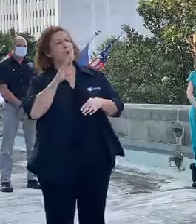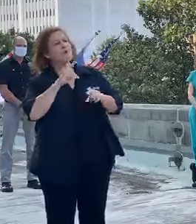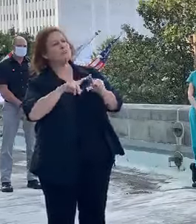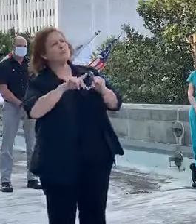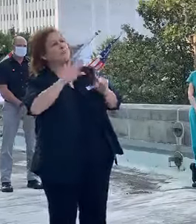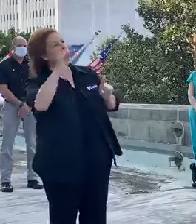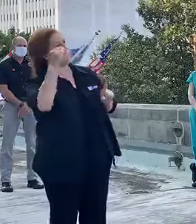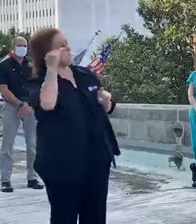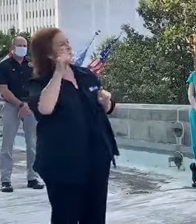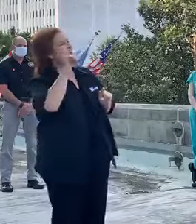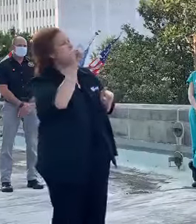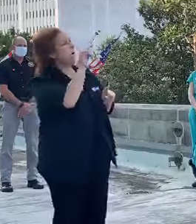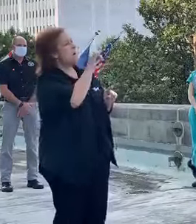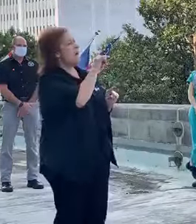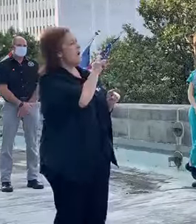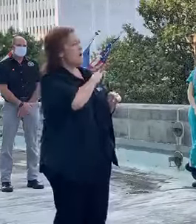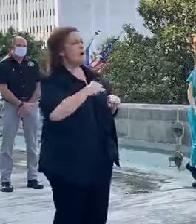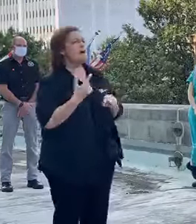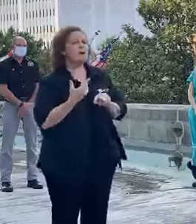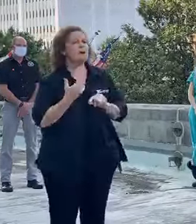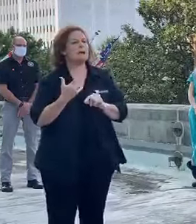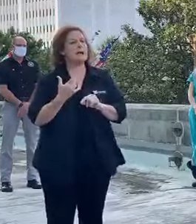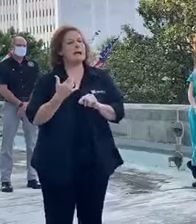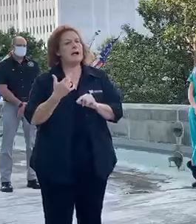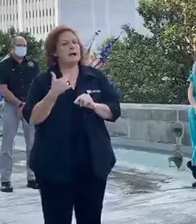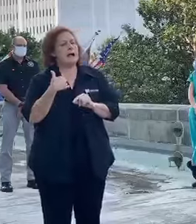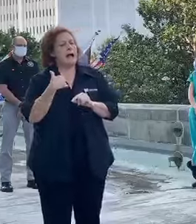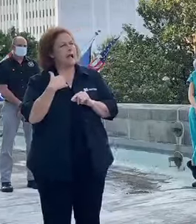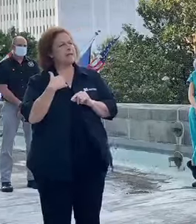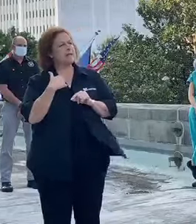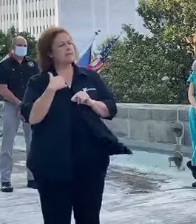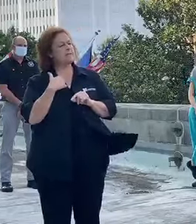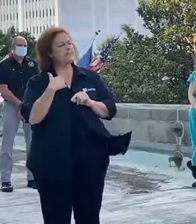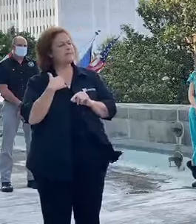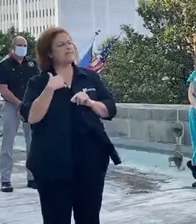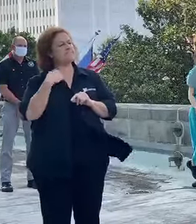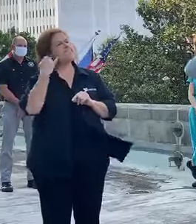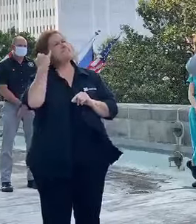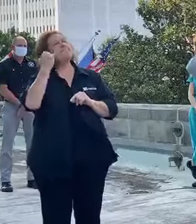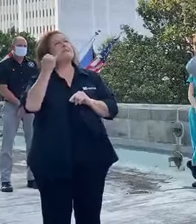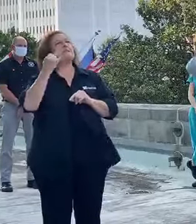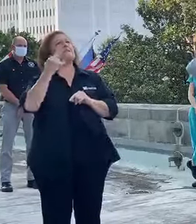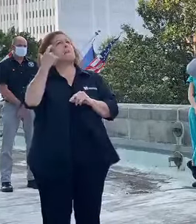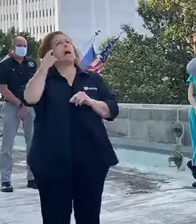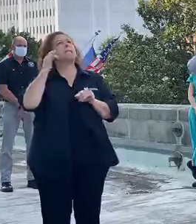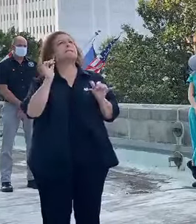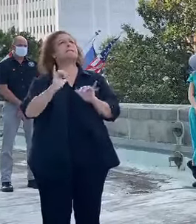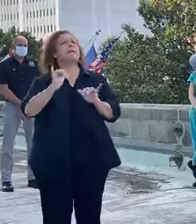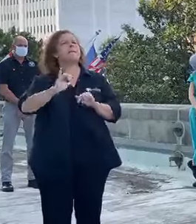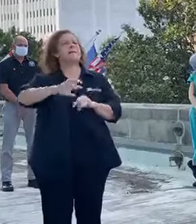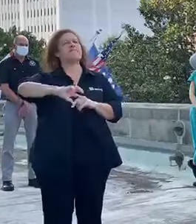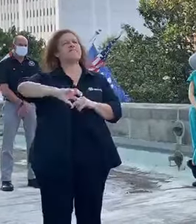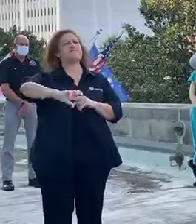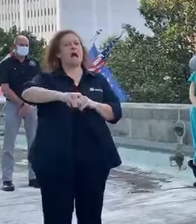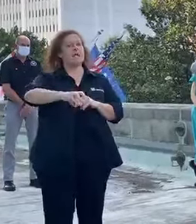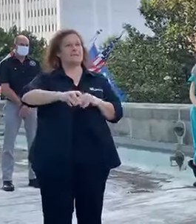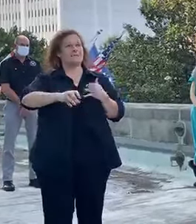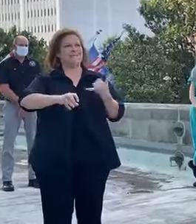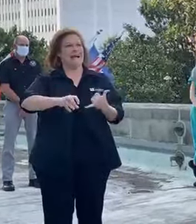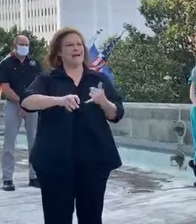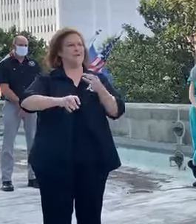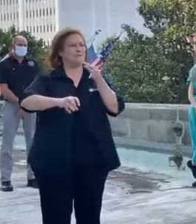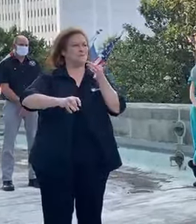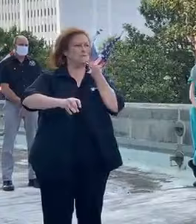across the country, I kind of visualize a faucet. And so this is our opportunity. We're about to turn the